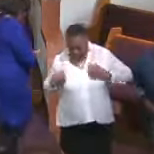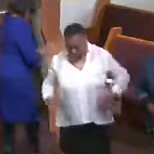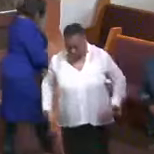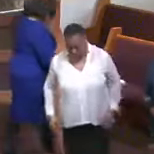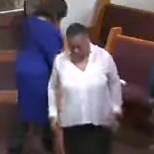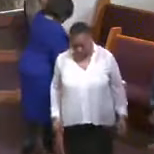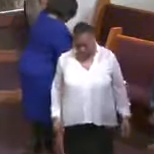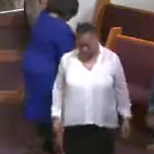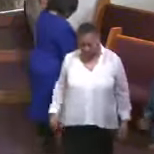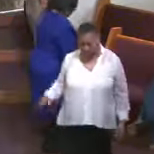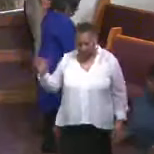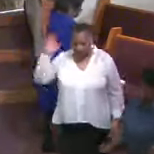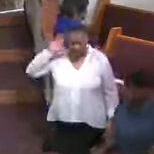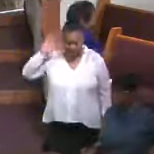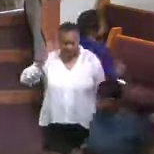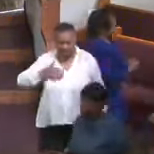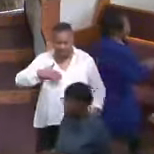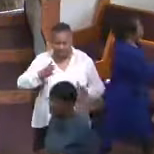Hear my prayer, O God.